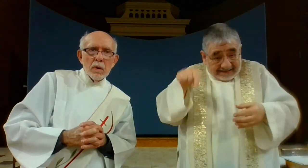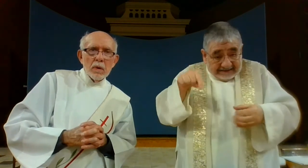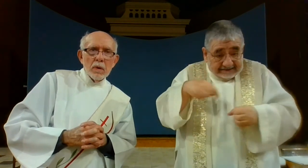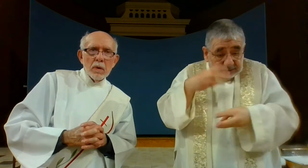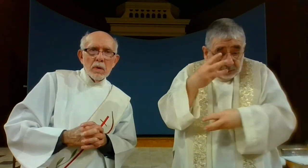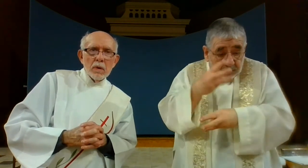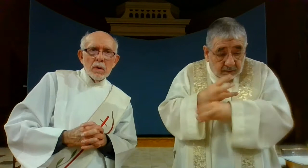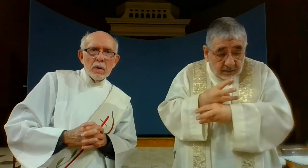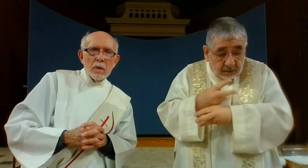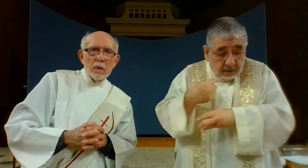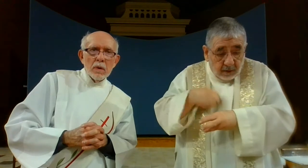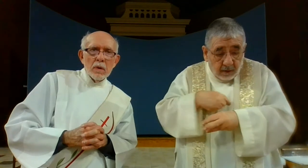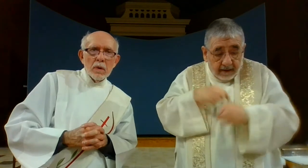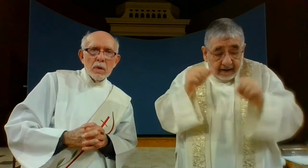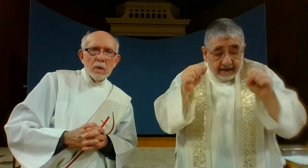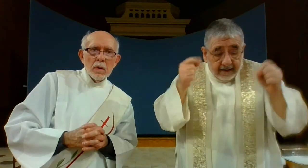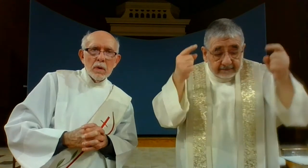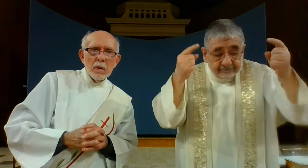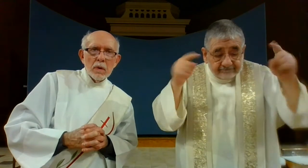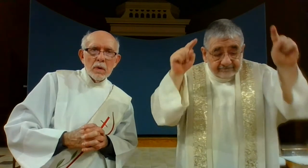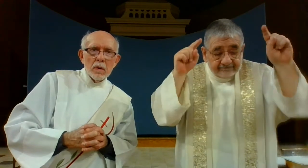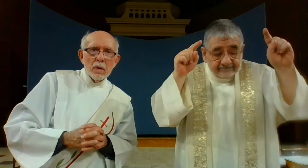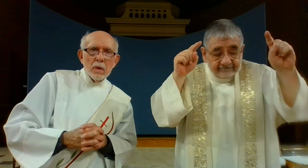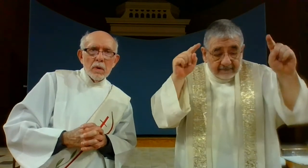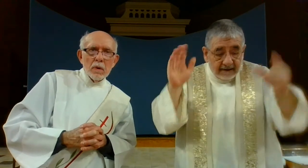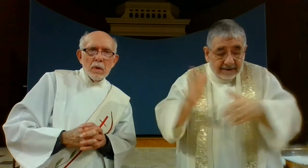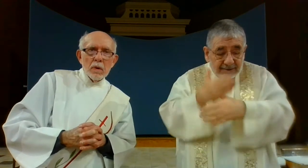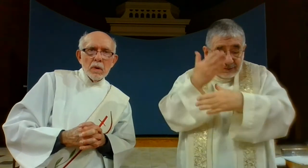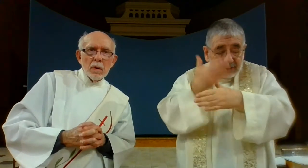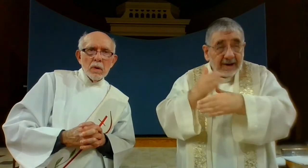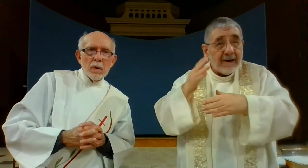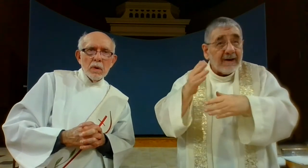we may share their company